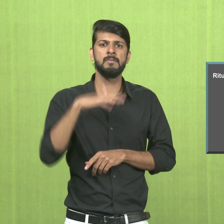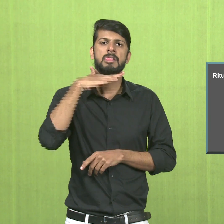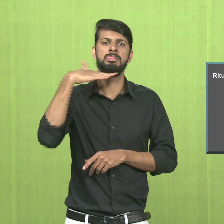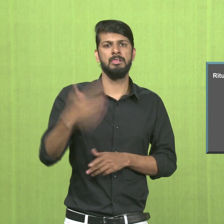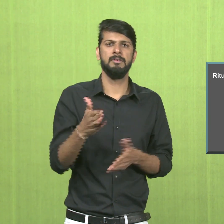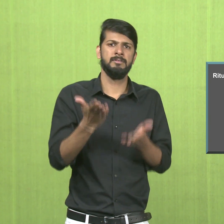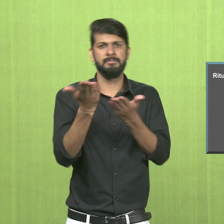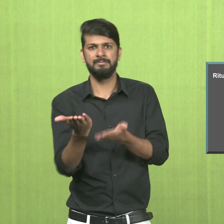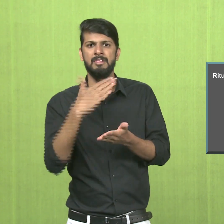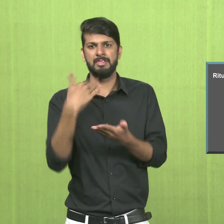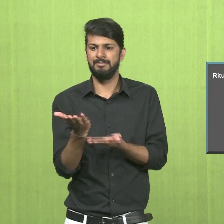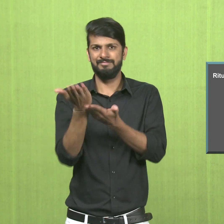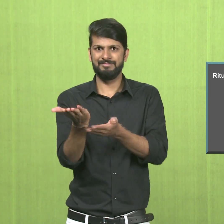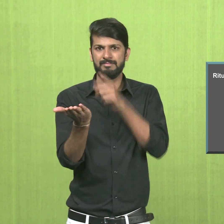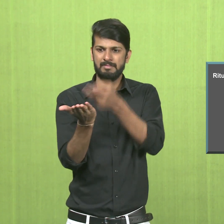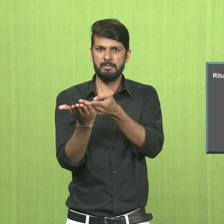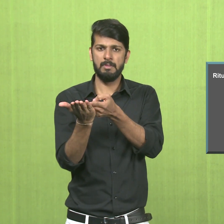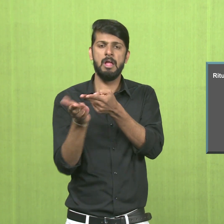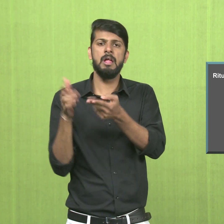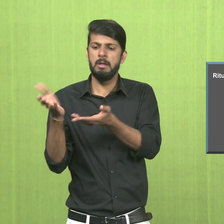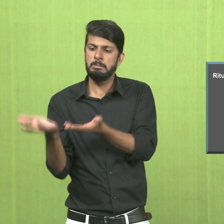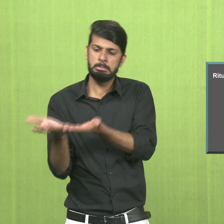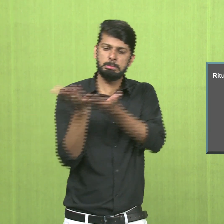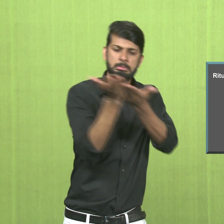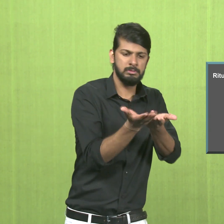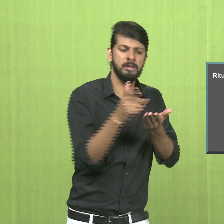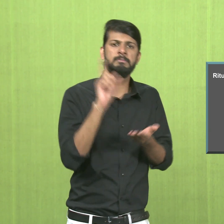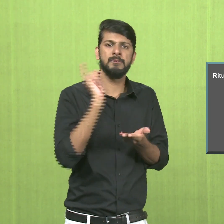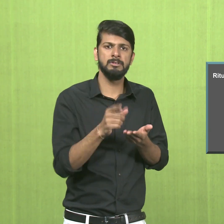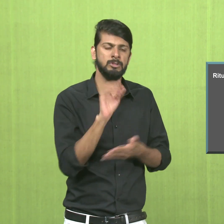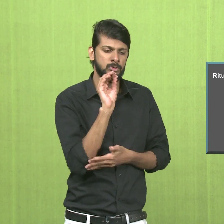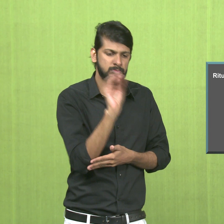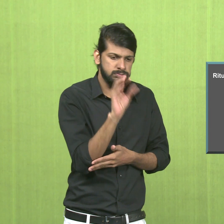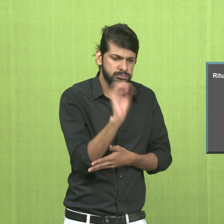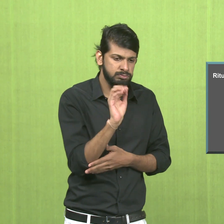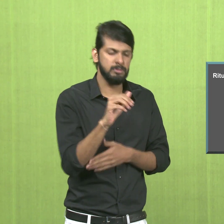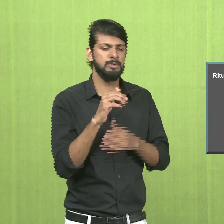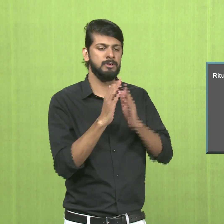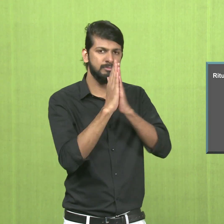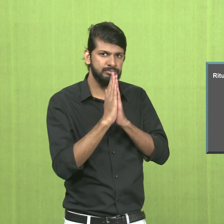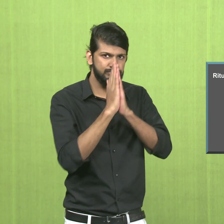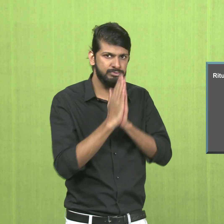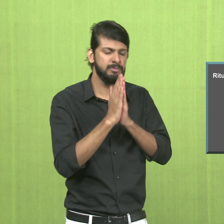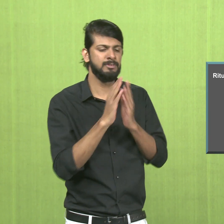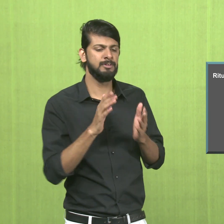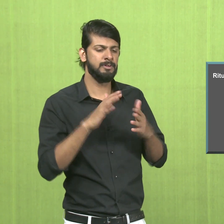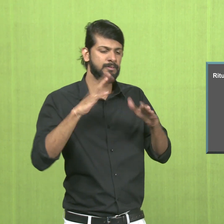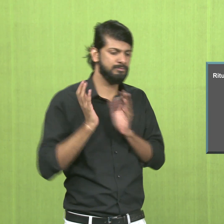Also, during death, in Hindu deaths, you are supposed to offer flowers